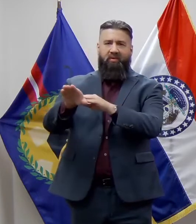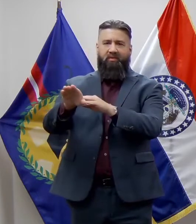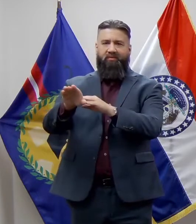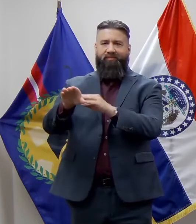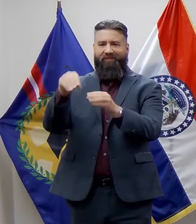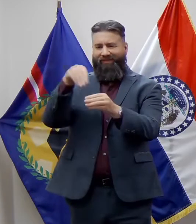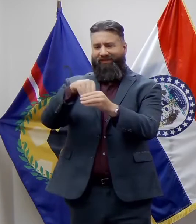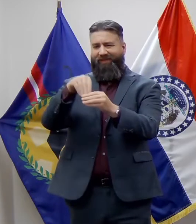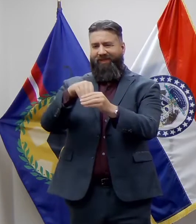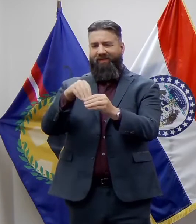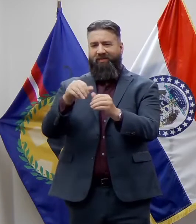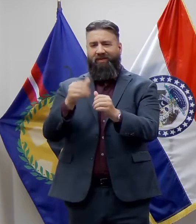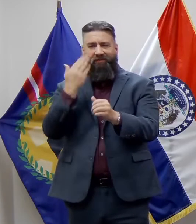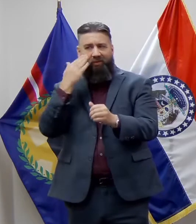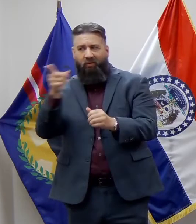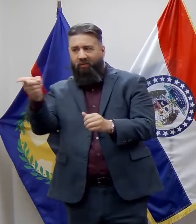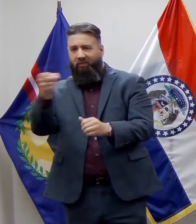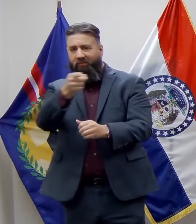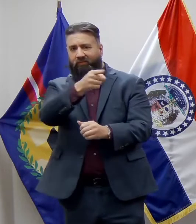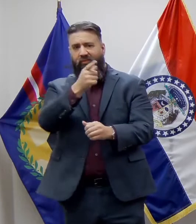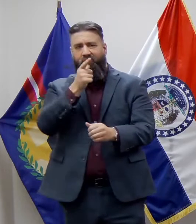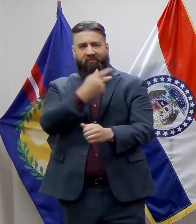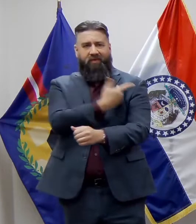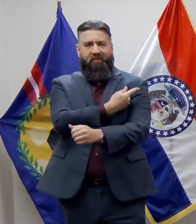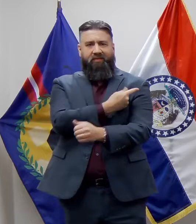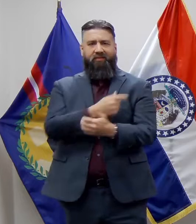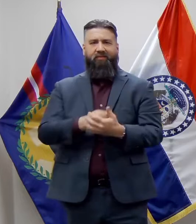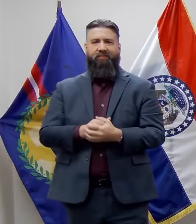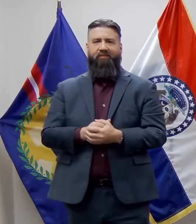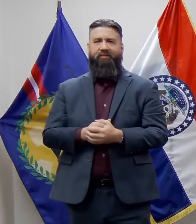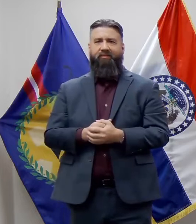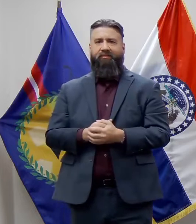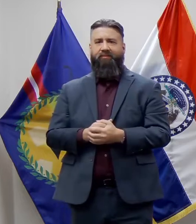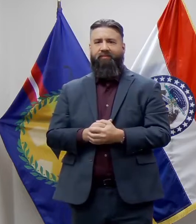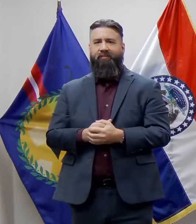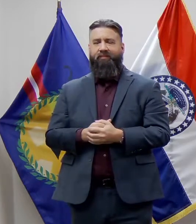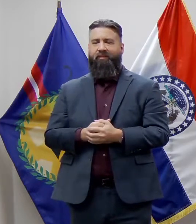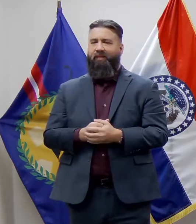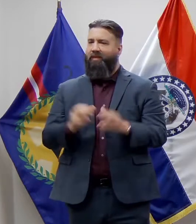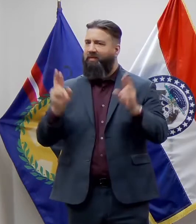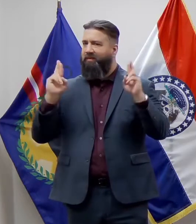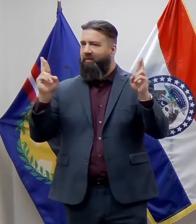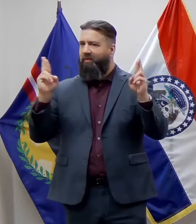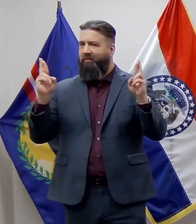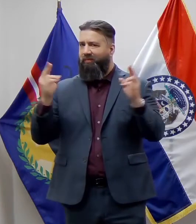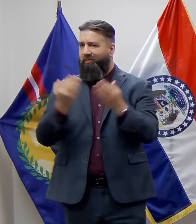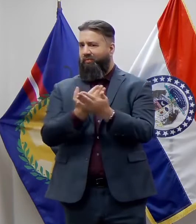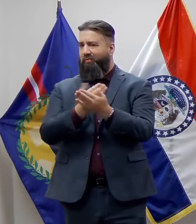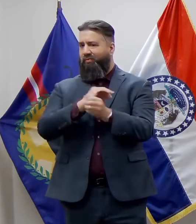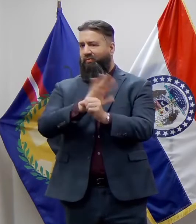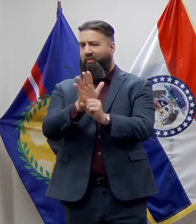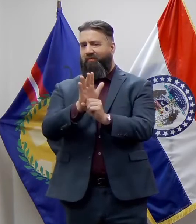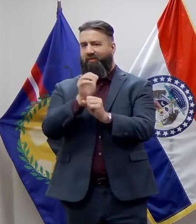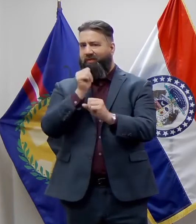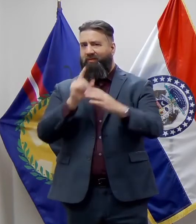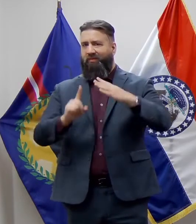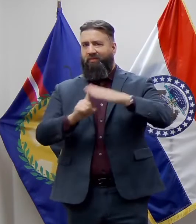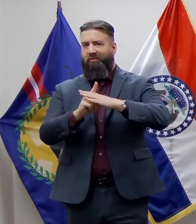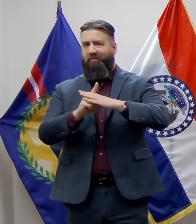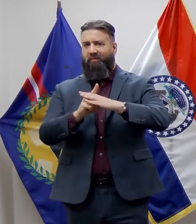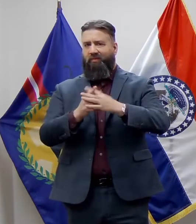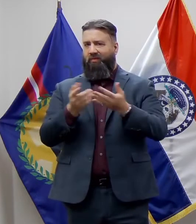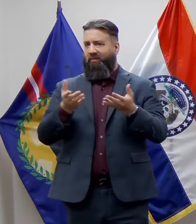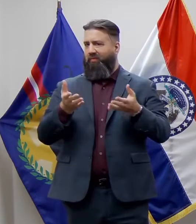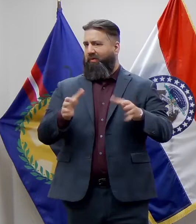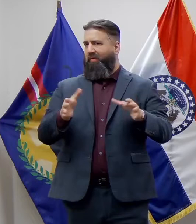unknown. So let's hope that there are no more variants to send us back into any type of restrictions. That is not a